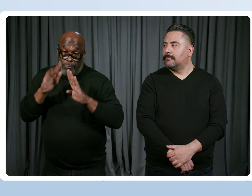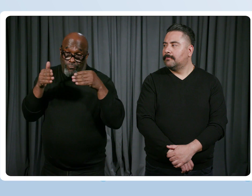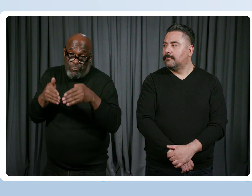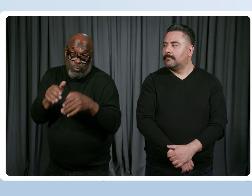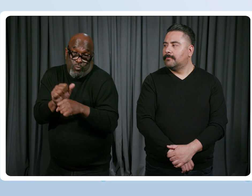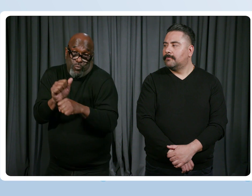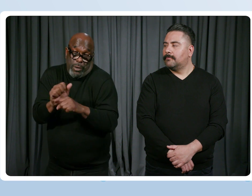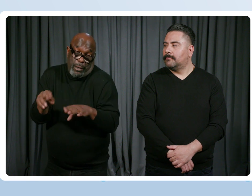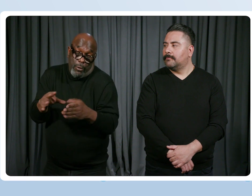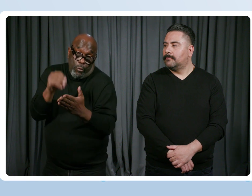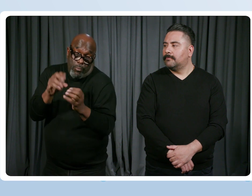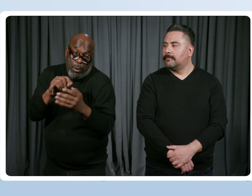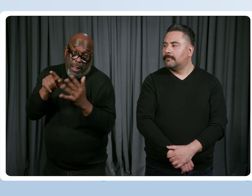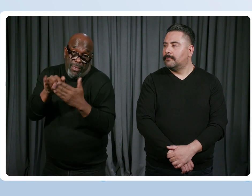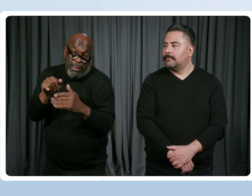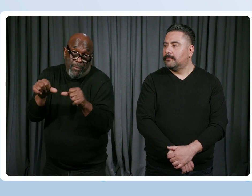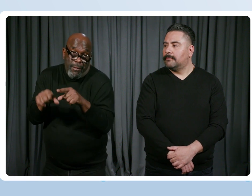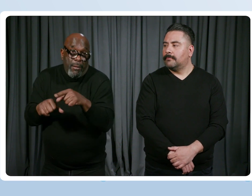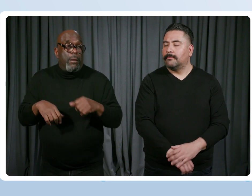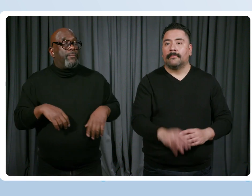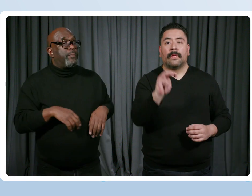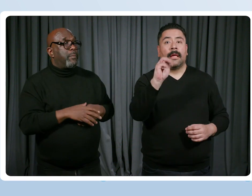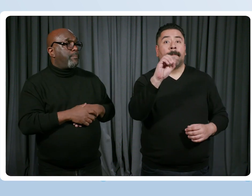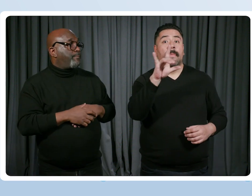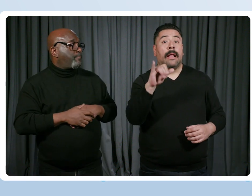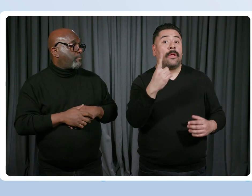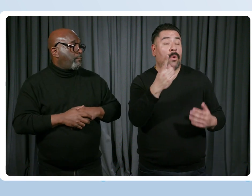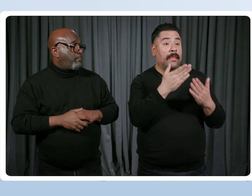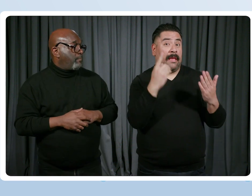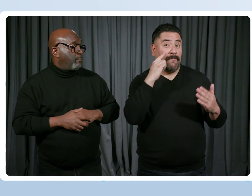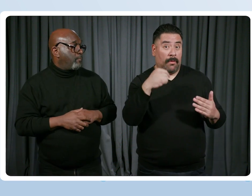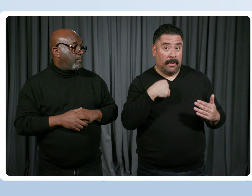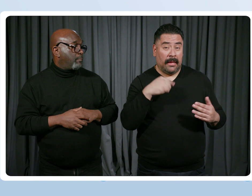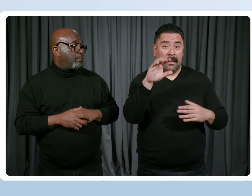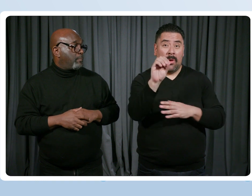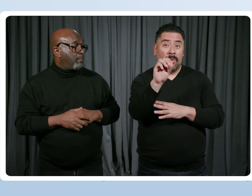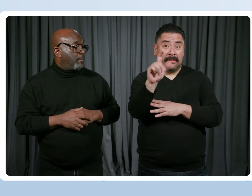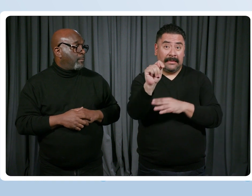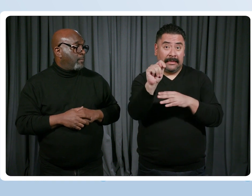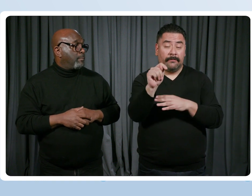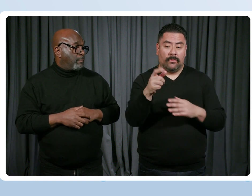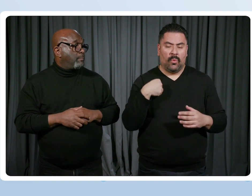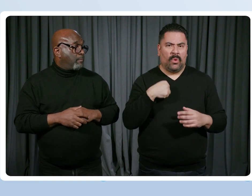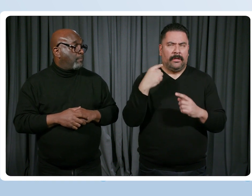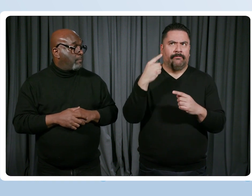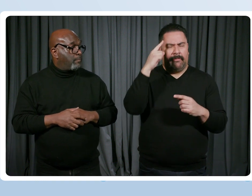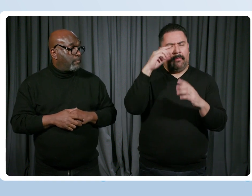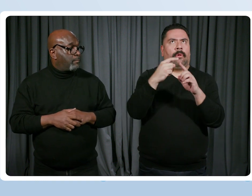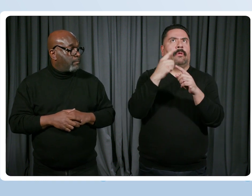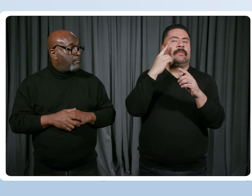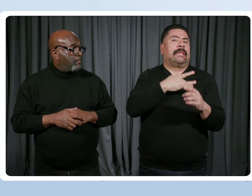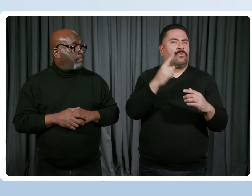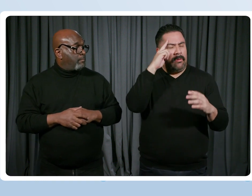learning more about? So I think for me, one thing we haven't really talked about is that occupational therapists, we traditionally think about them